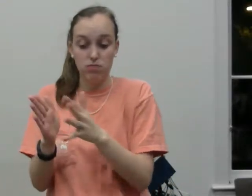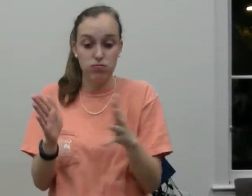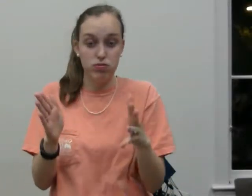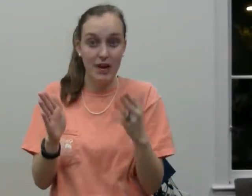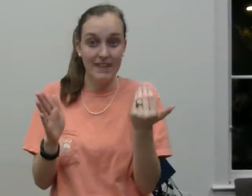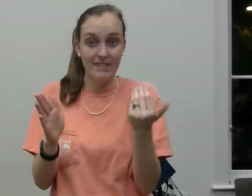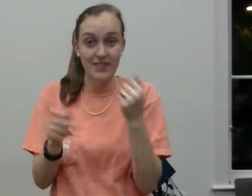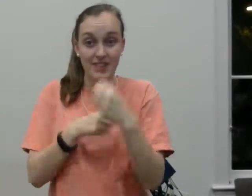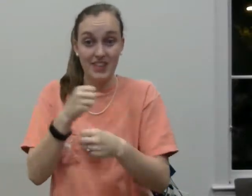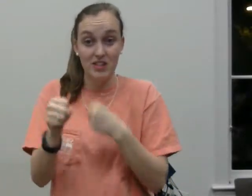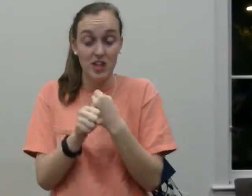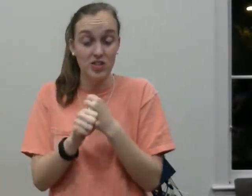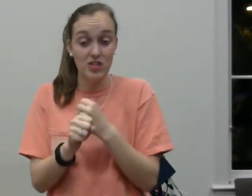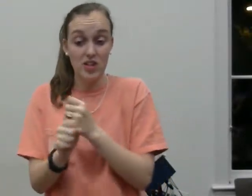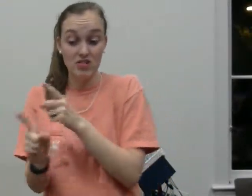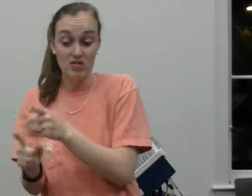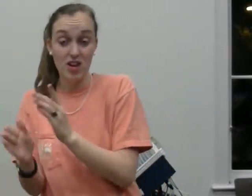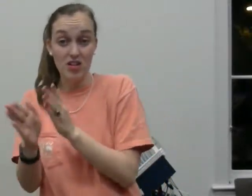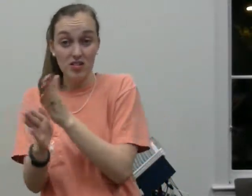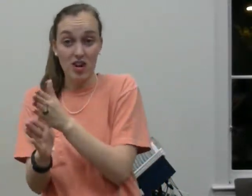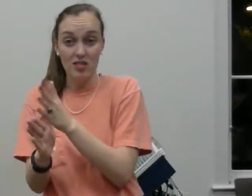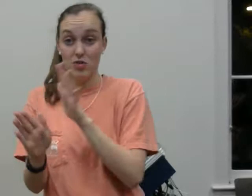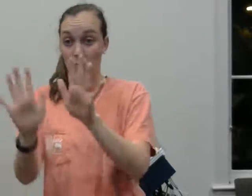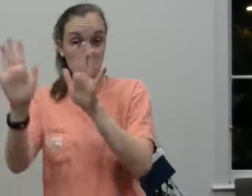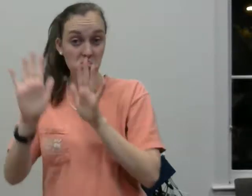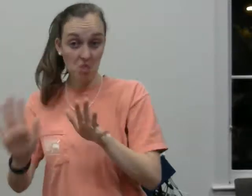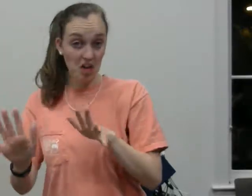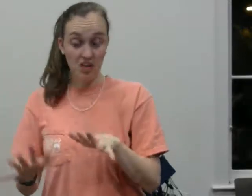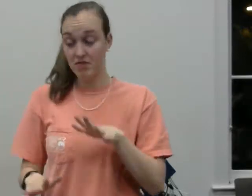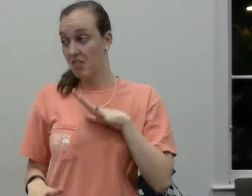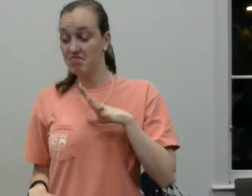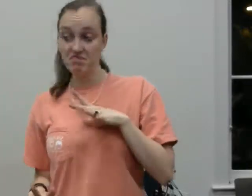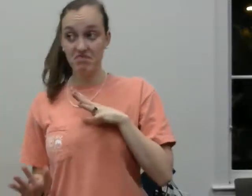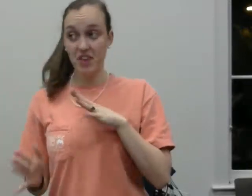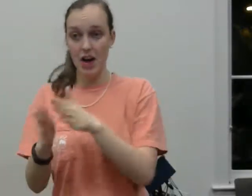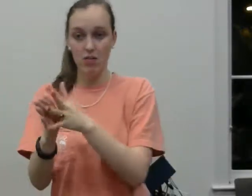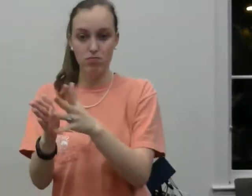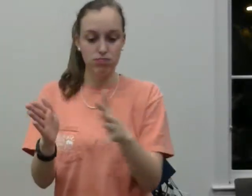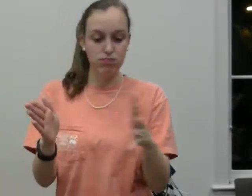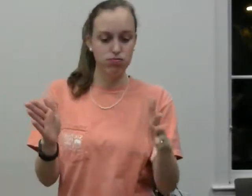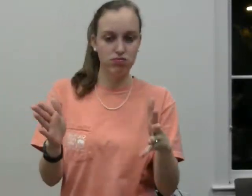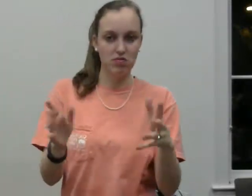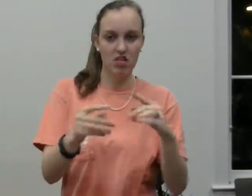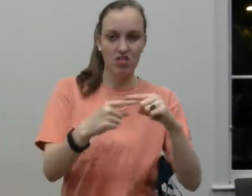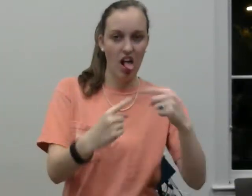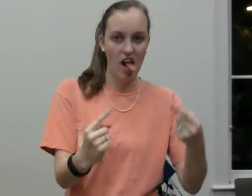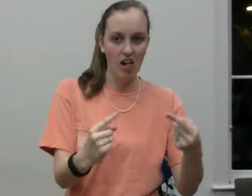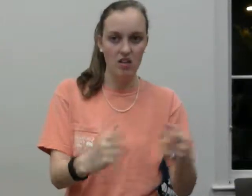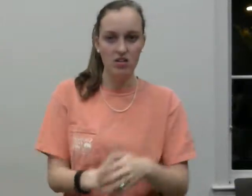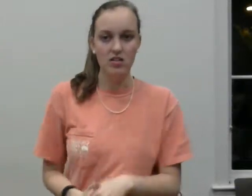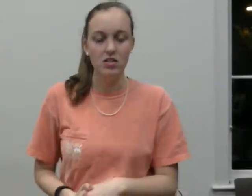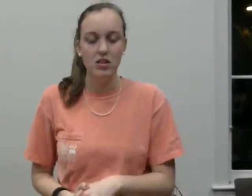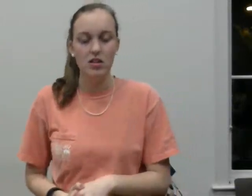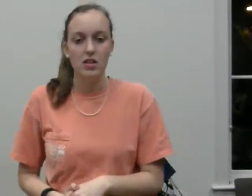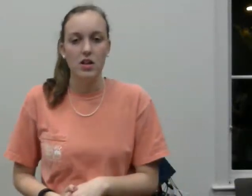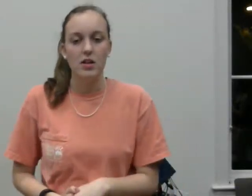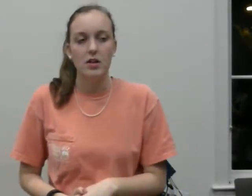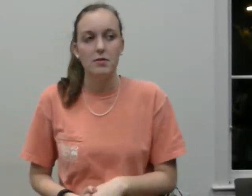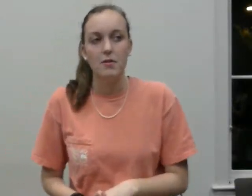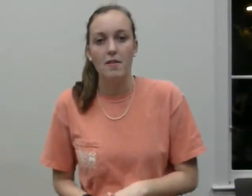absolutely awful. And we're going to kind of see how that takes that down on the slide. So that was number one there. Number two, talks about the French and Indian War, which remember